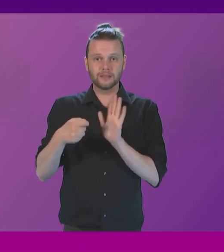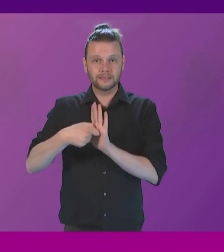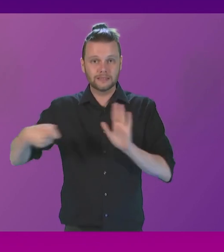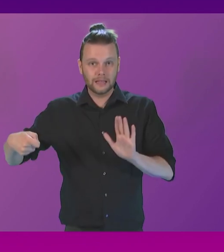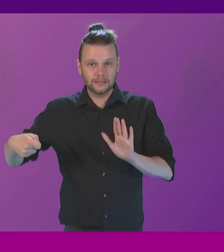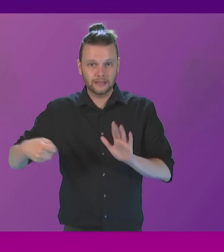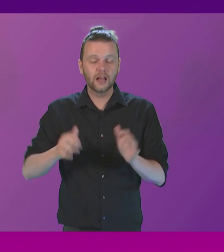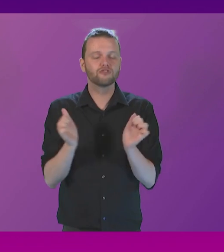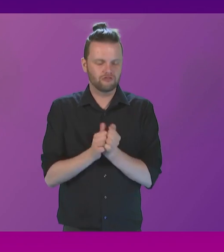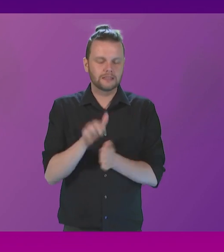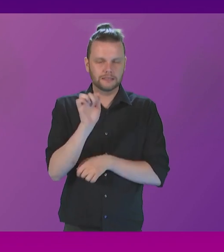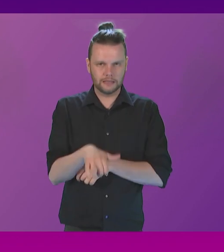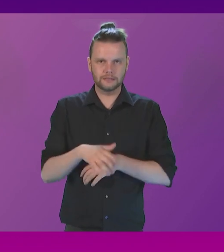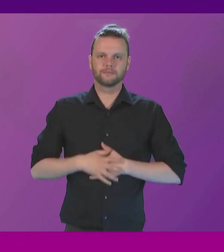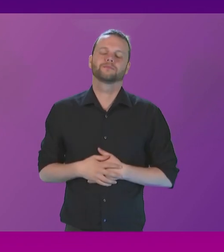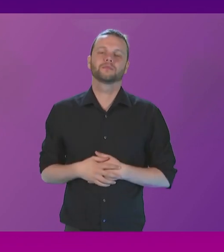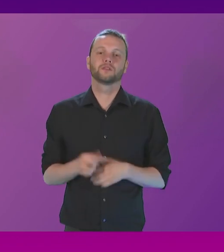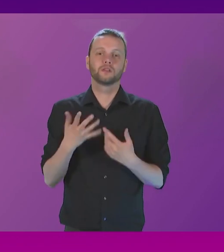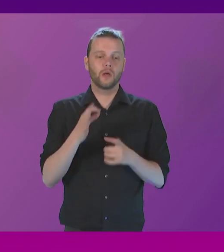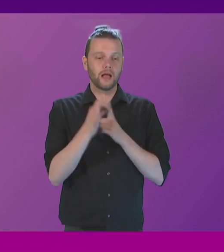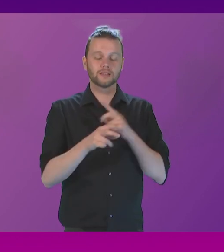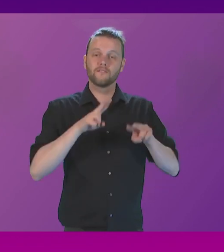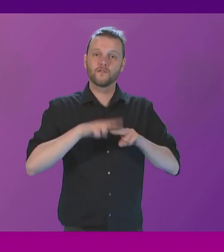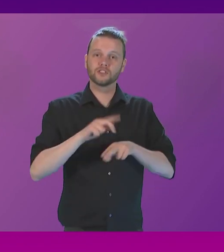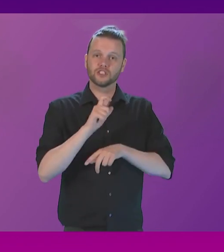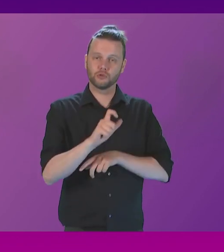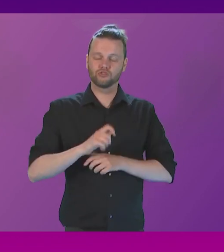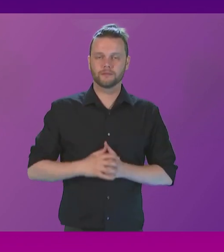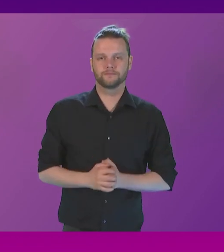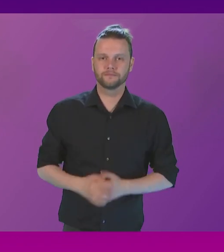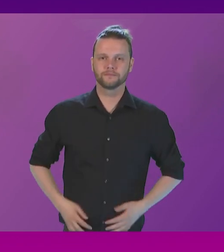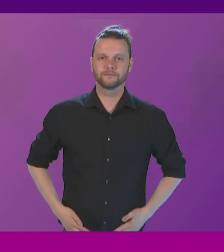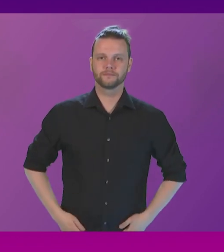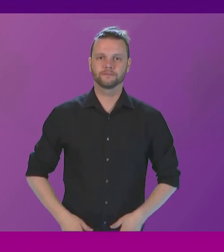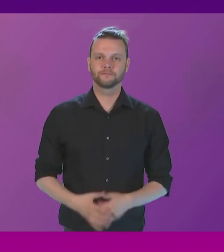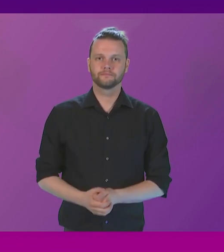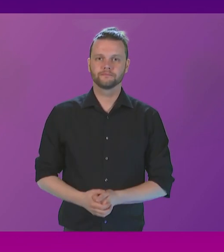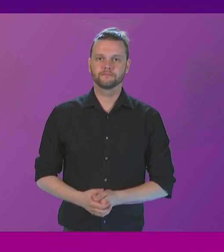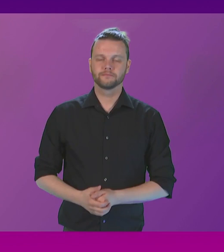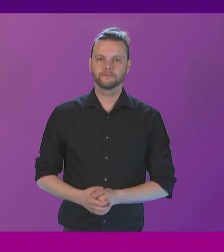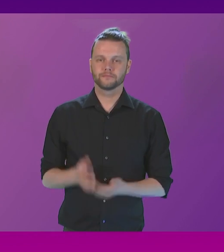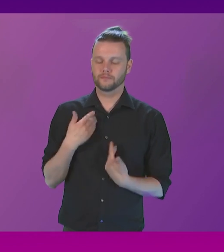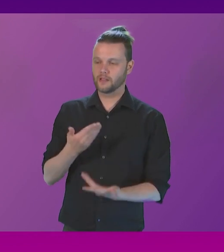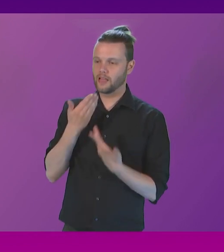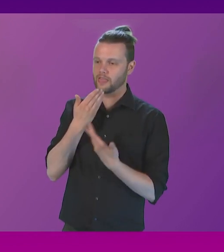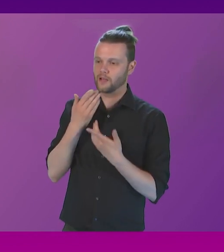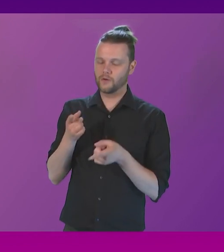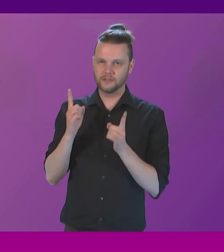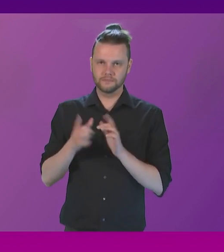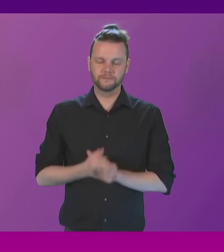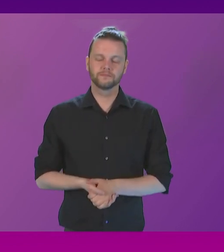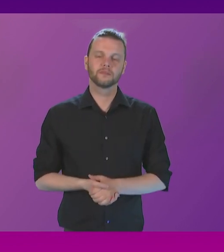That is agreed. And I now call Faisal Chowdhury to be followed by Ben McPherson. Mr Chowdhury. Thank you, Preceding Officer.